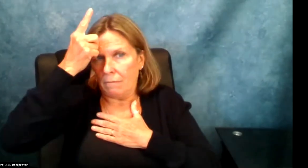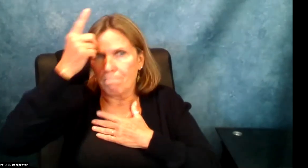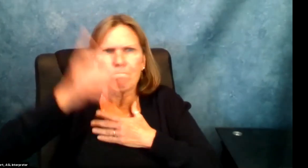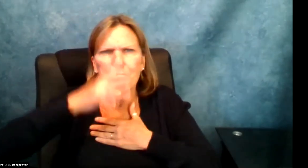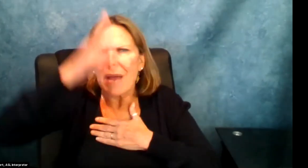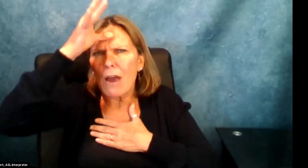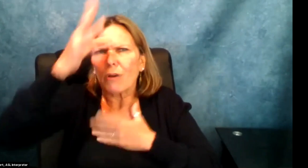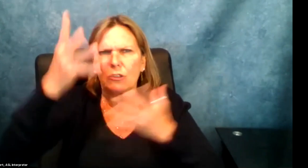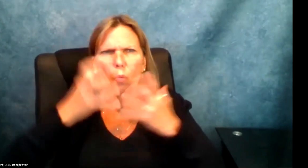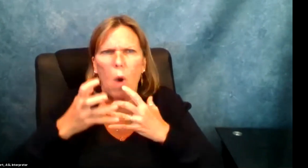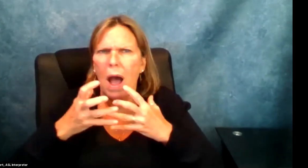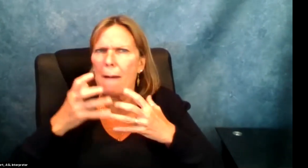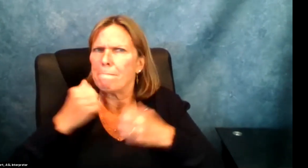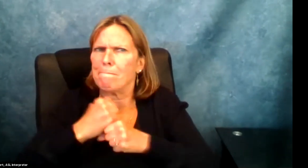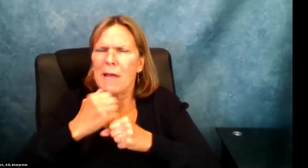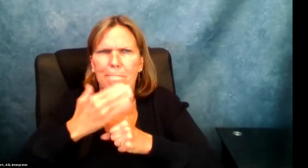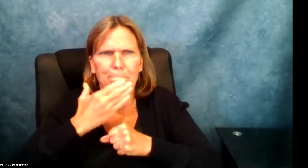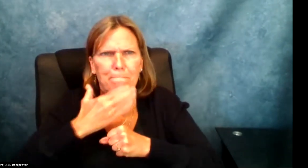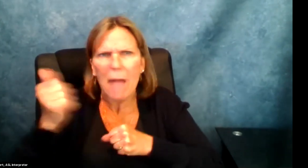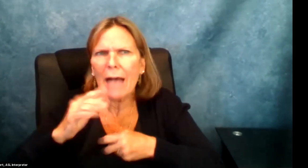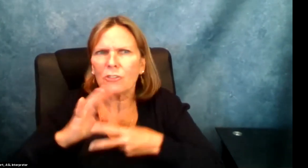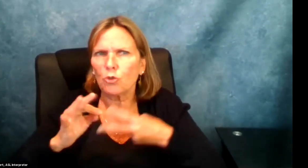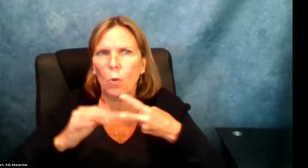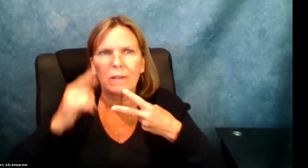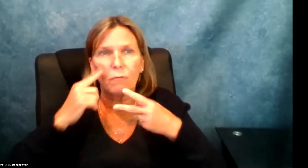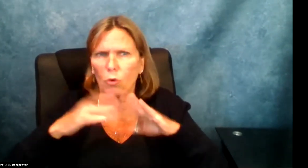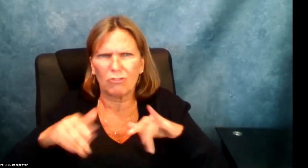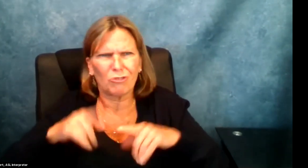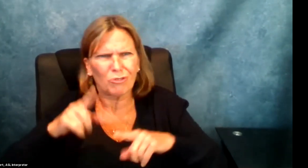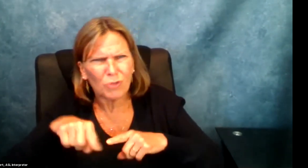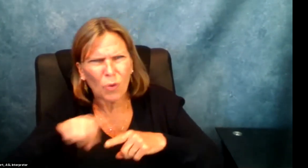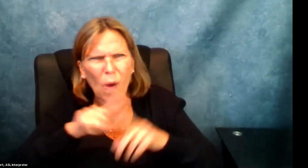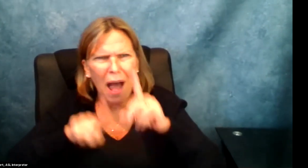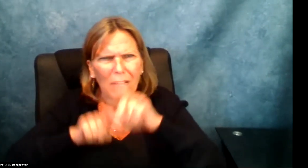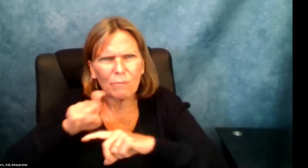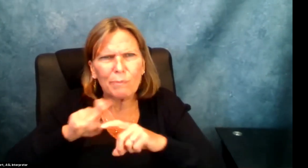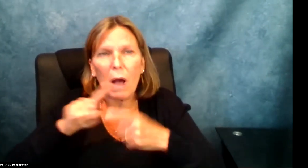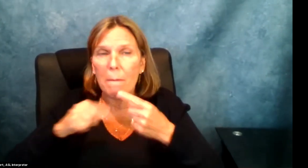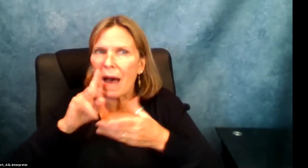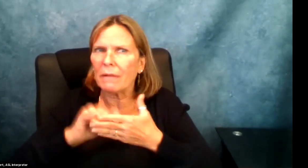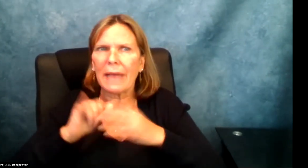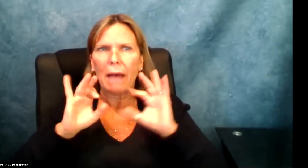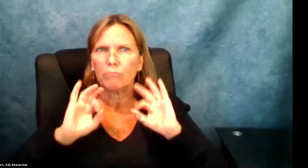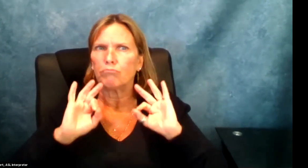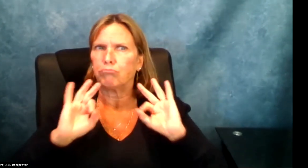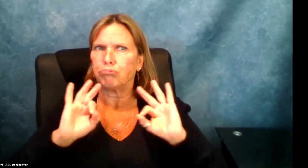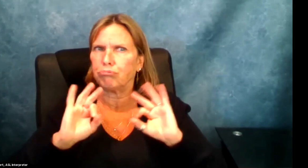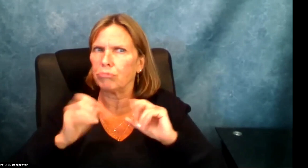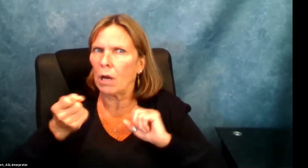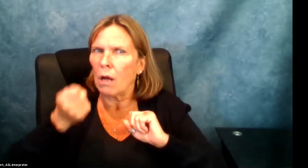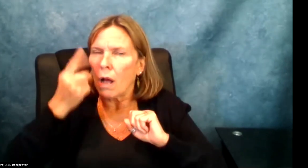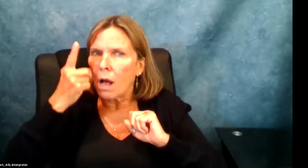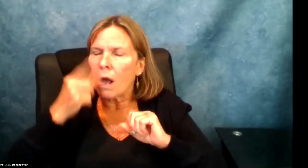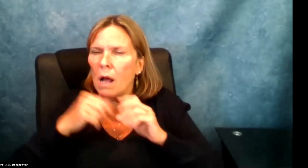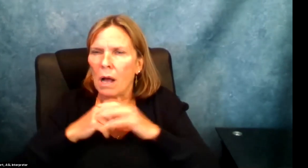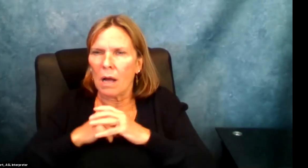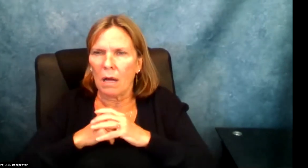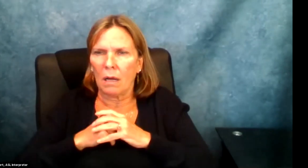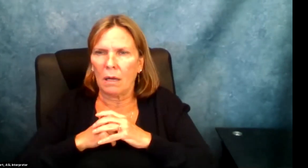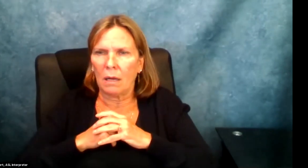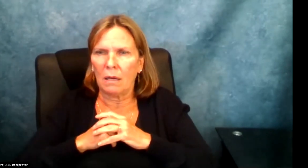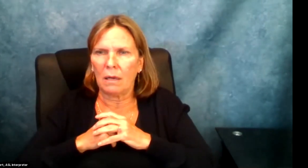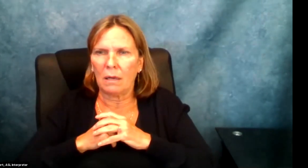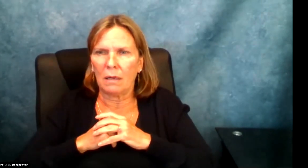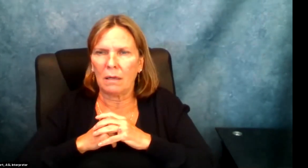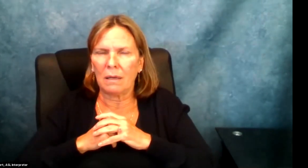child. So this is a very reasonable question to ask. And in fact, it's so reasonable that it's come up before with